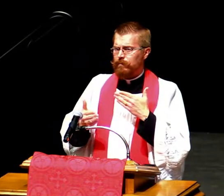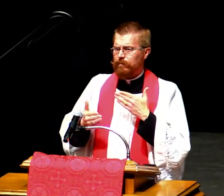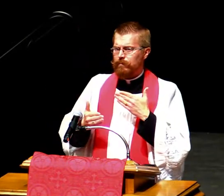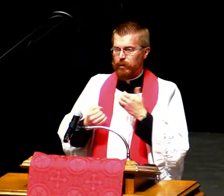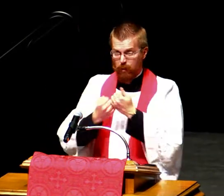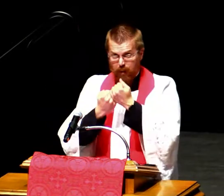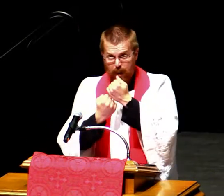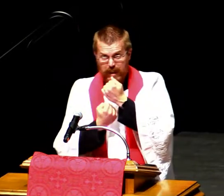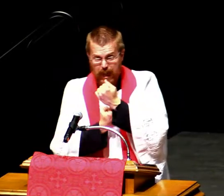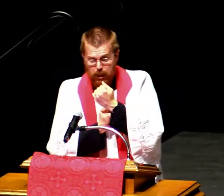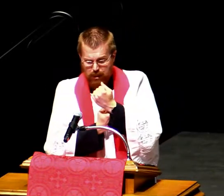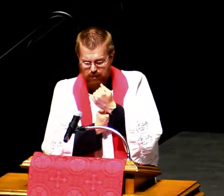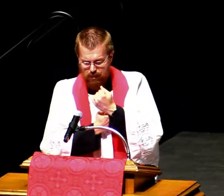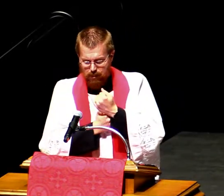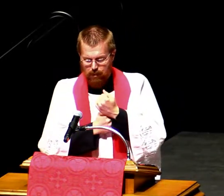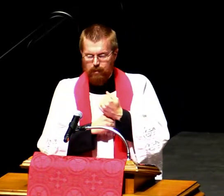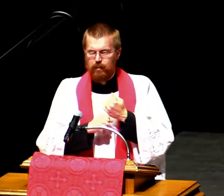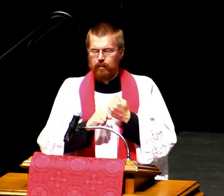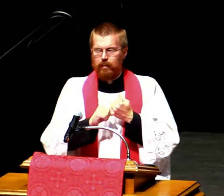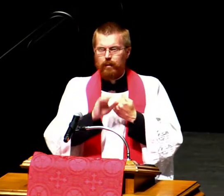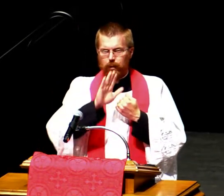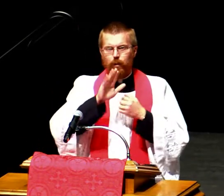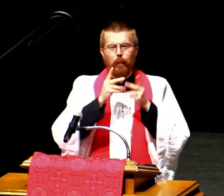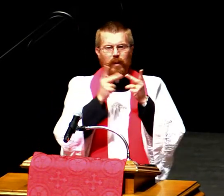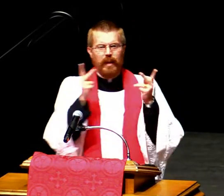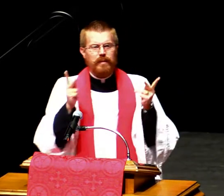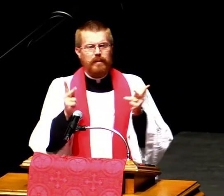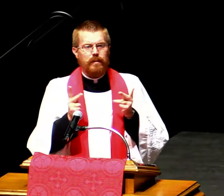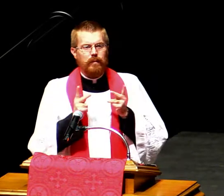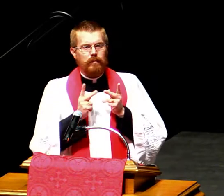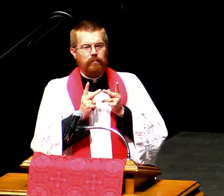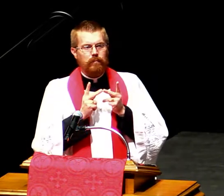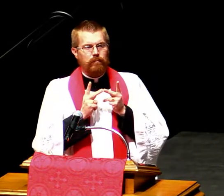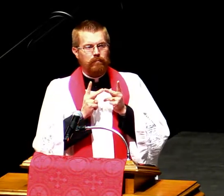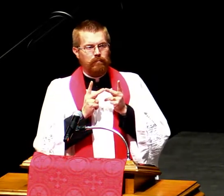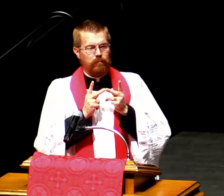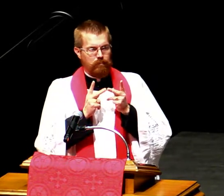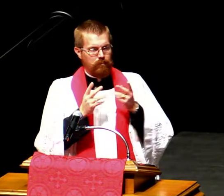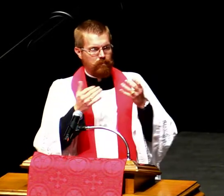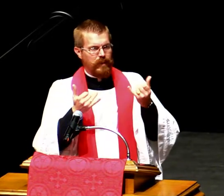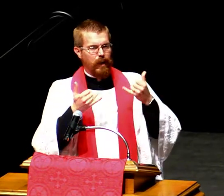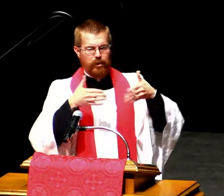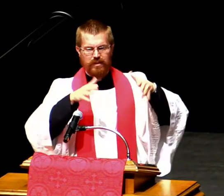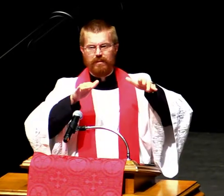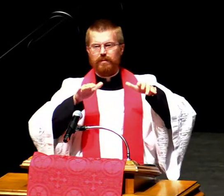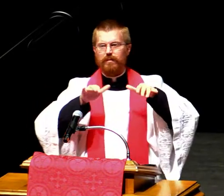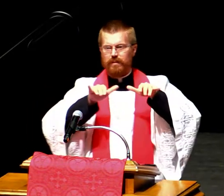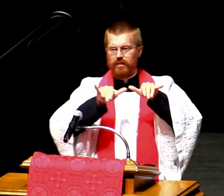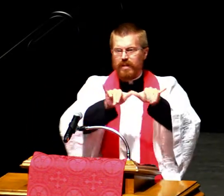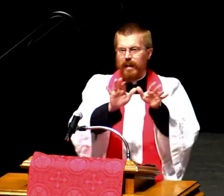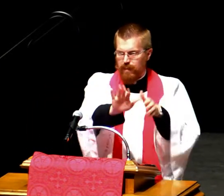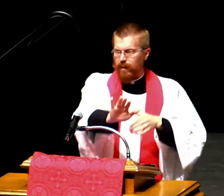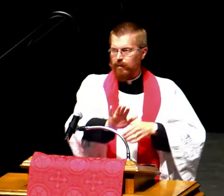your foundation, your place. Now just stay there.